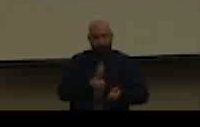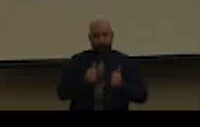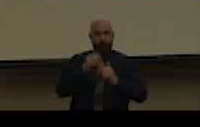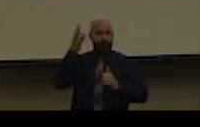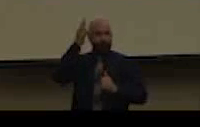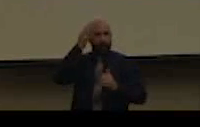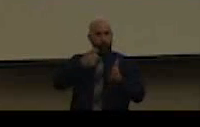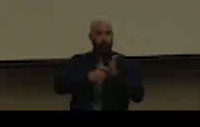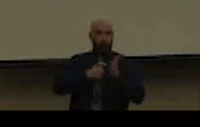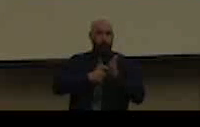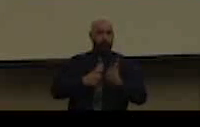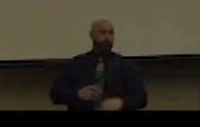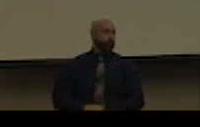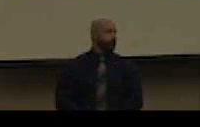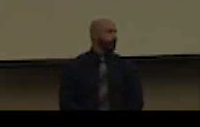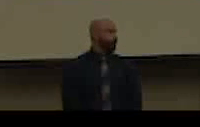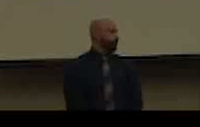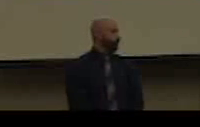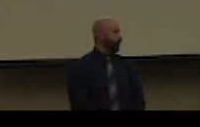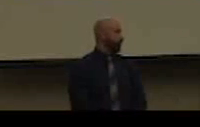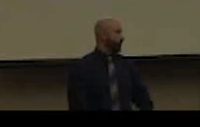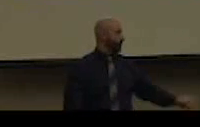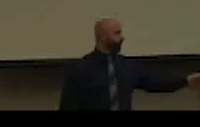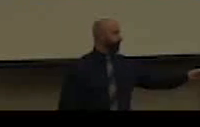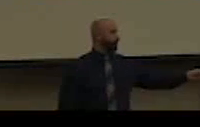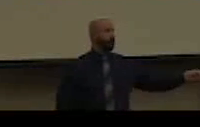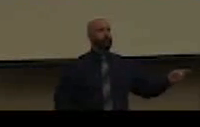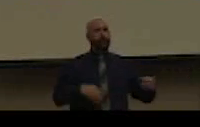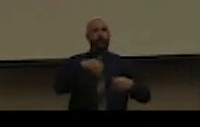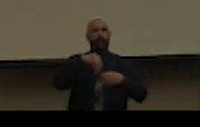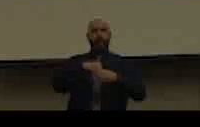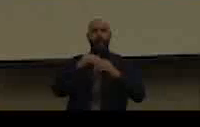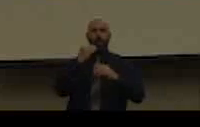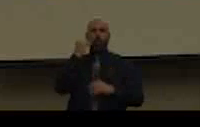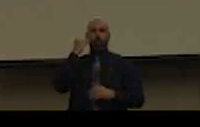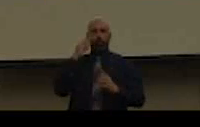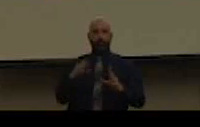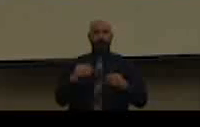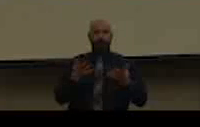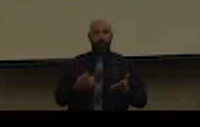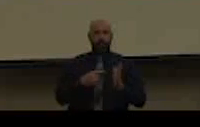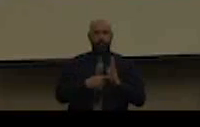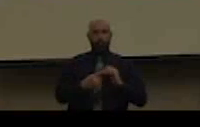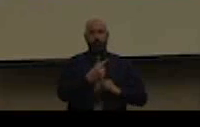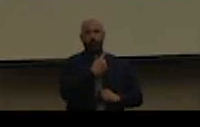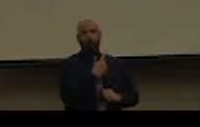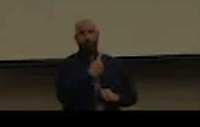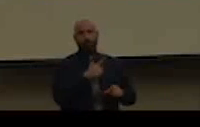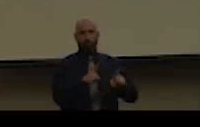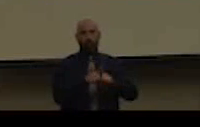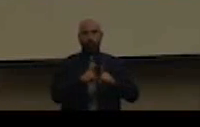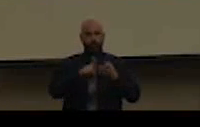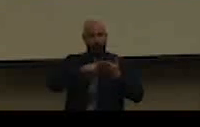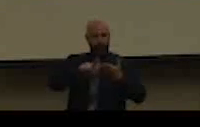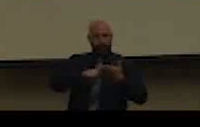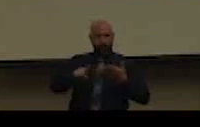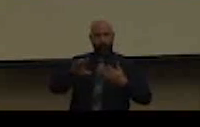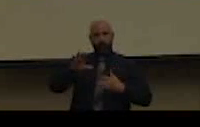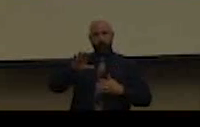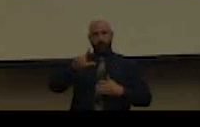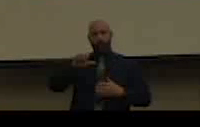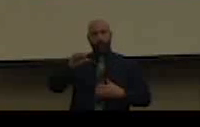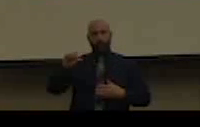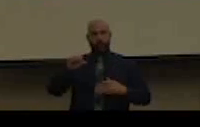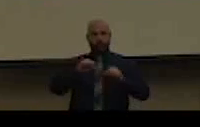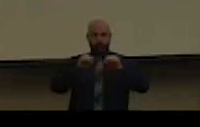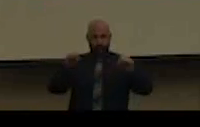So for these in-home providers who are shown on here, they are also being checked by the class system. They're also going through the class system. They are